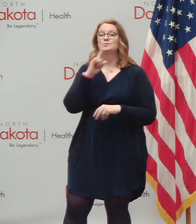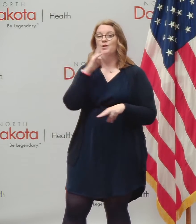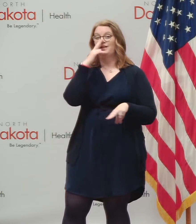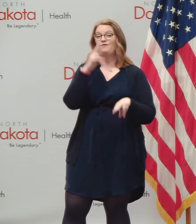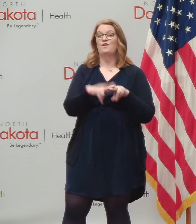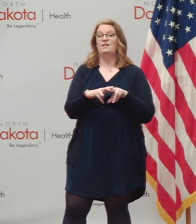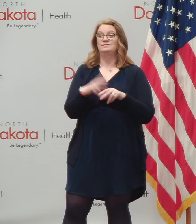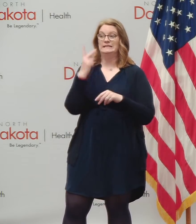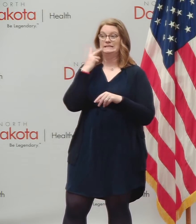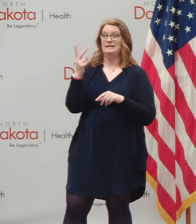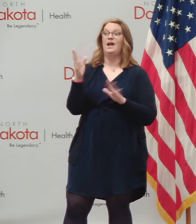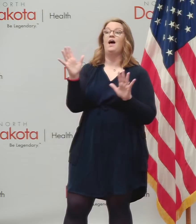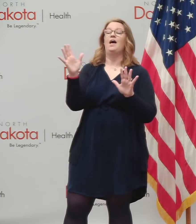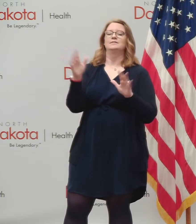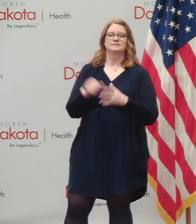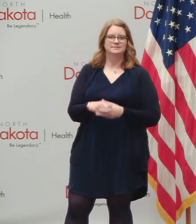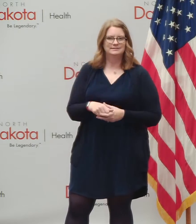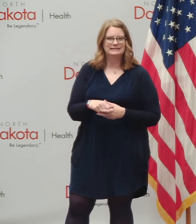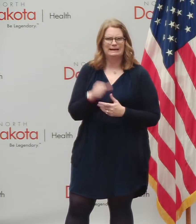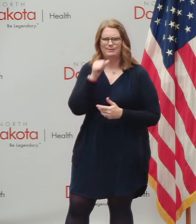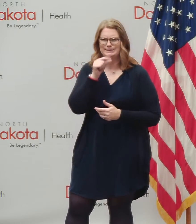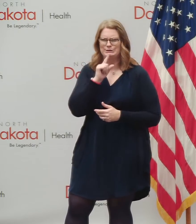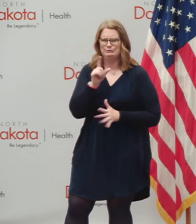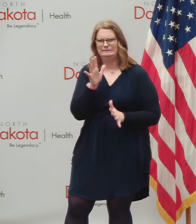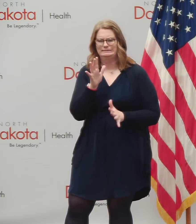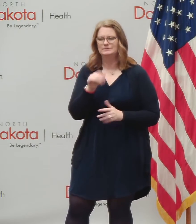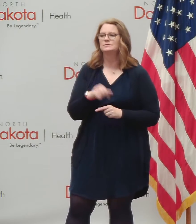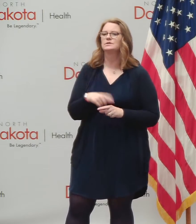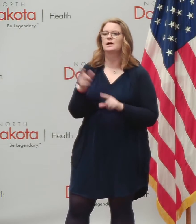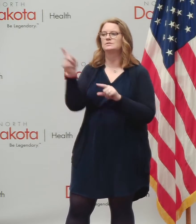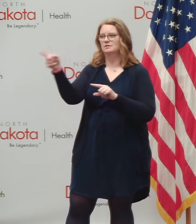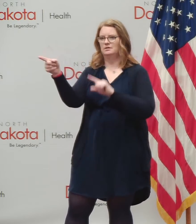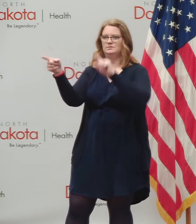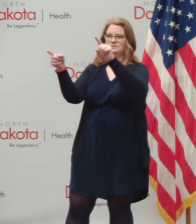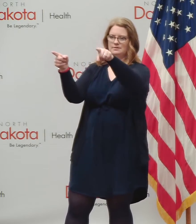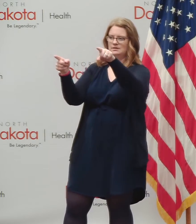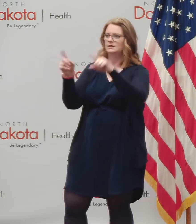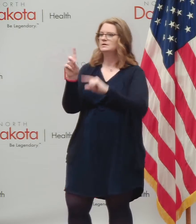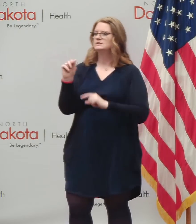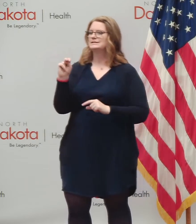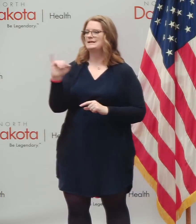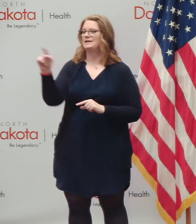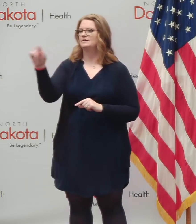for me to see that turn out, because I wasn't sure it was going to happen that way. But you're after the online question, Danny.